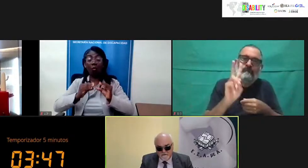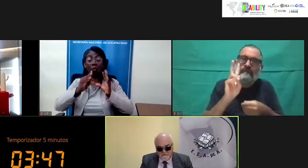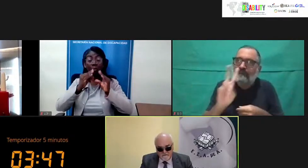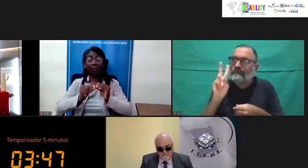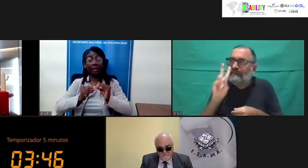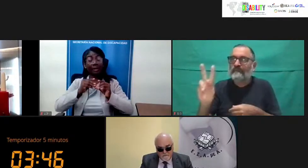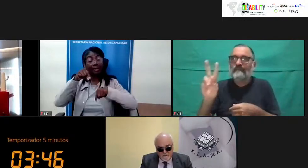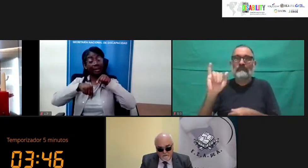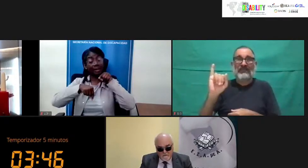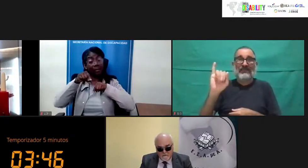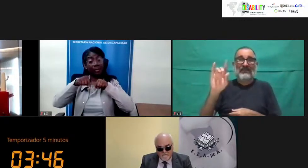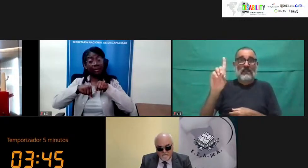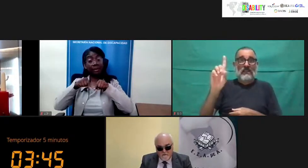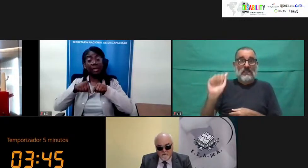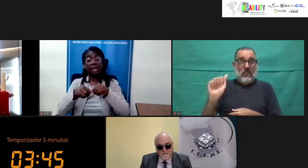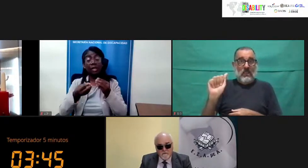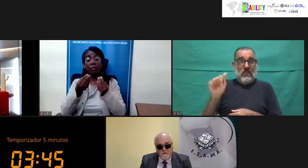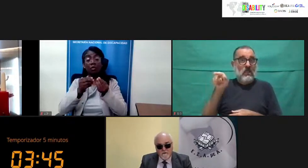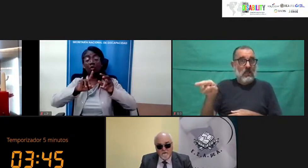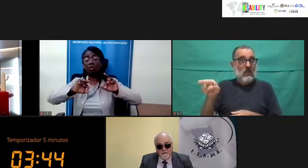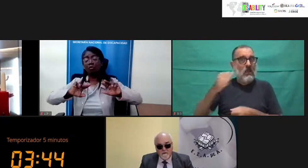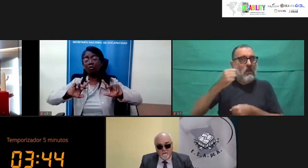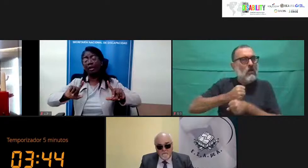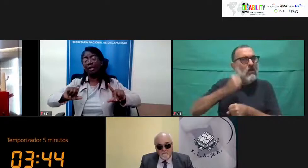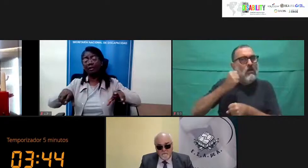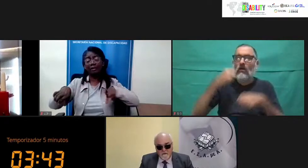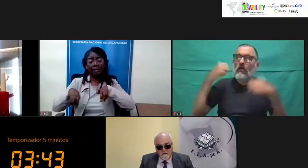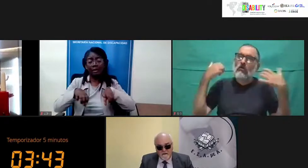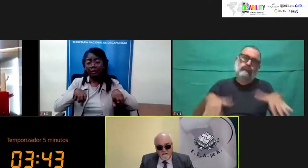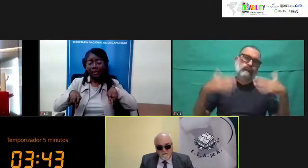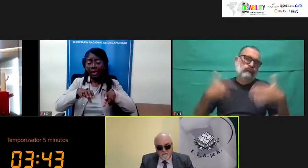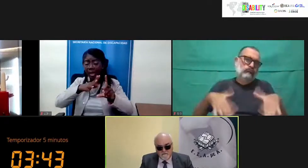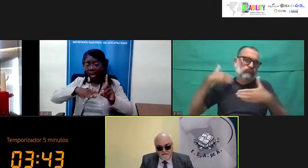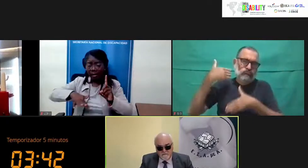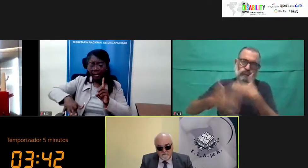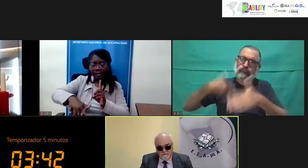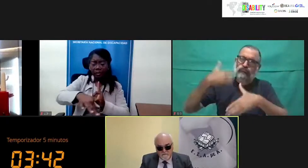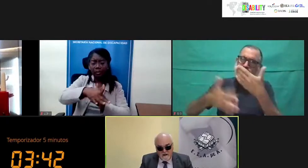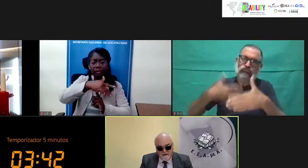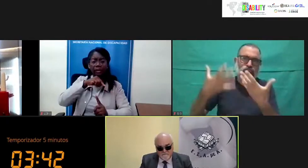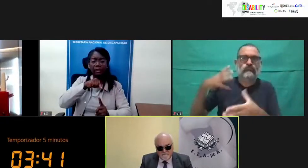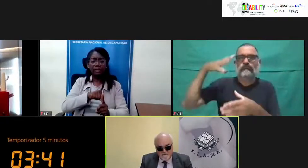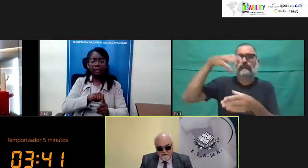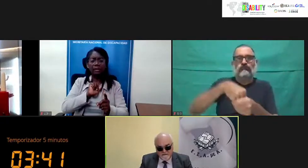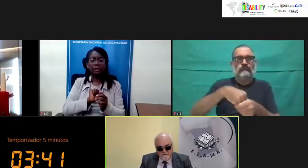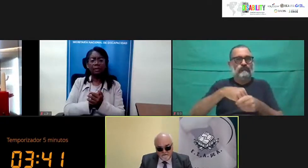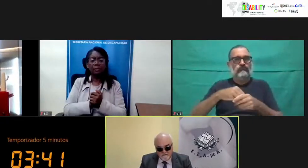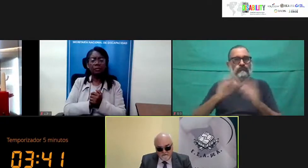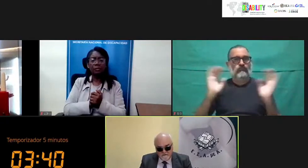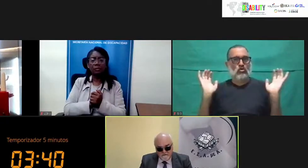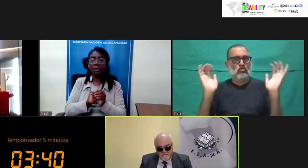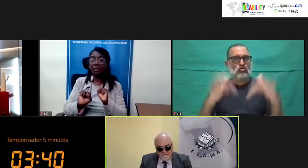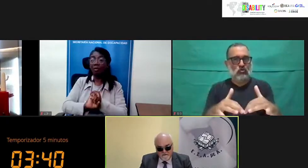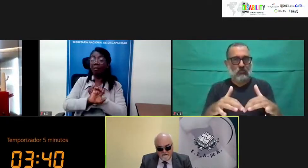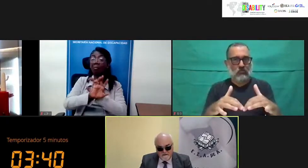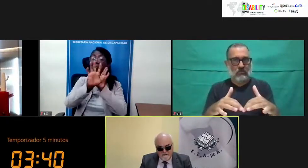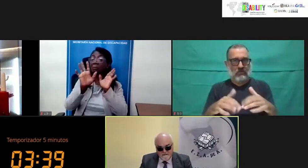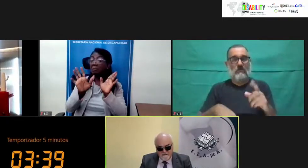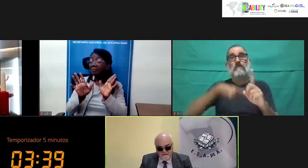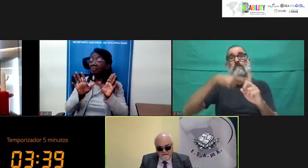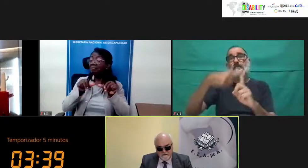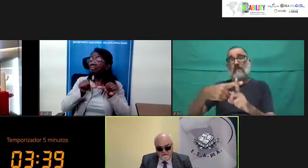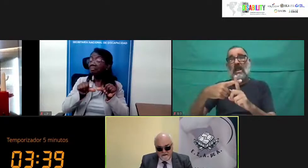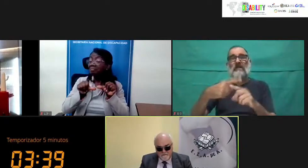around it of course we continue to advocate for the